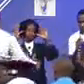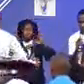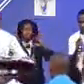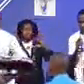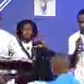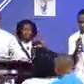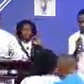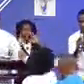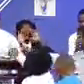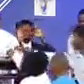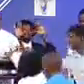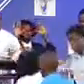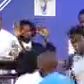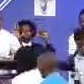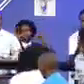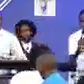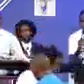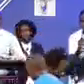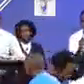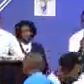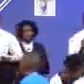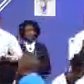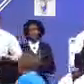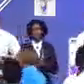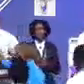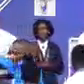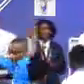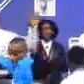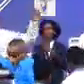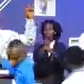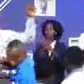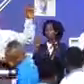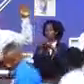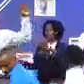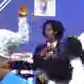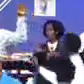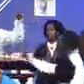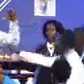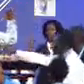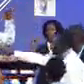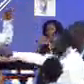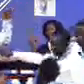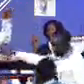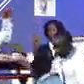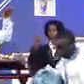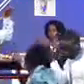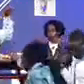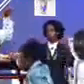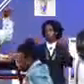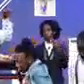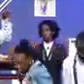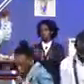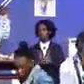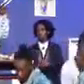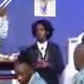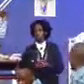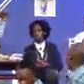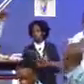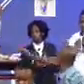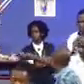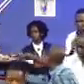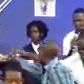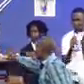Mukama you. May the good Lord bless you. As you do this, may the Lord meet where